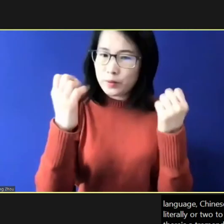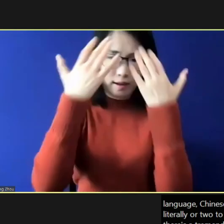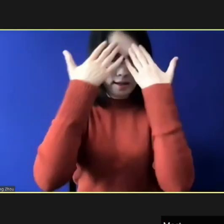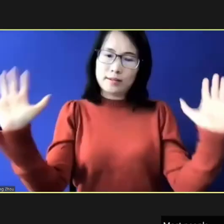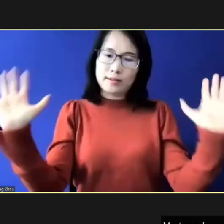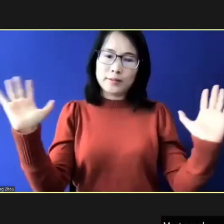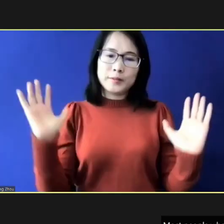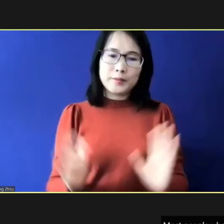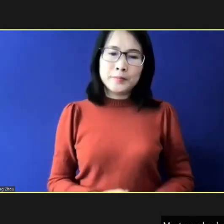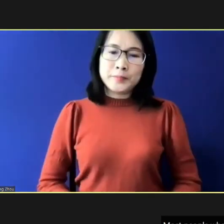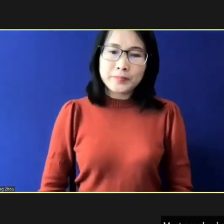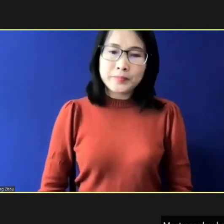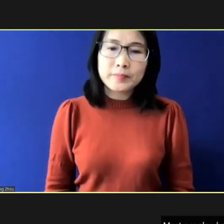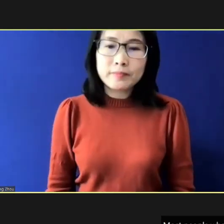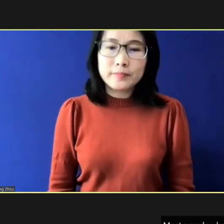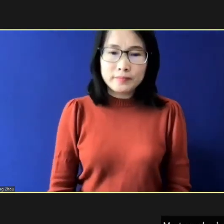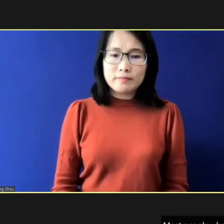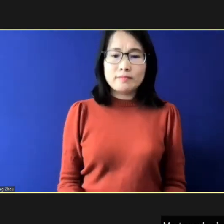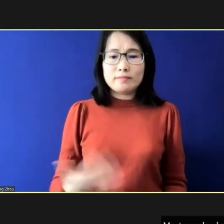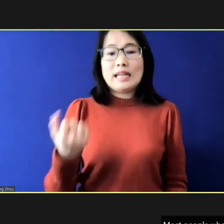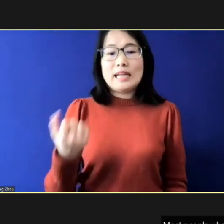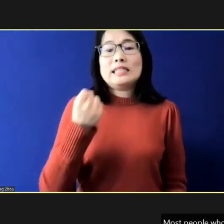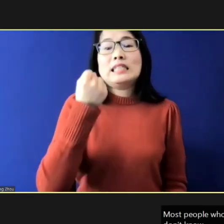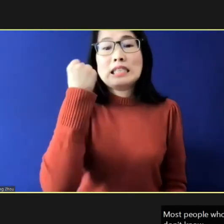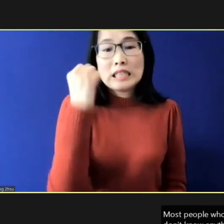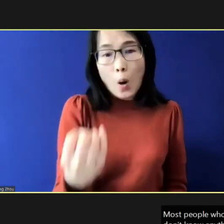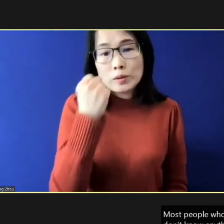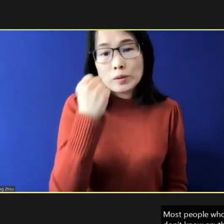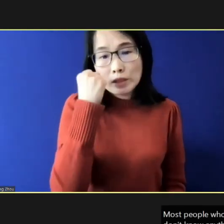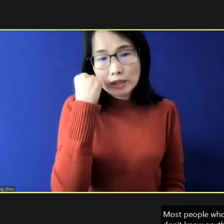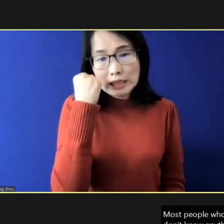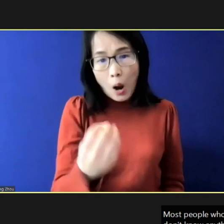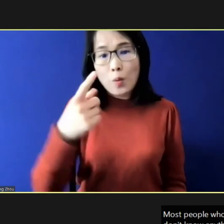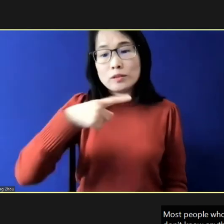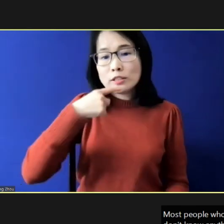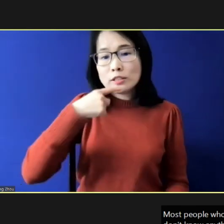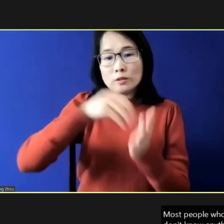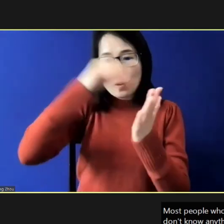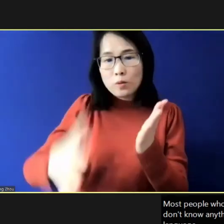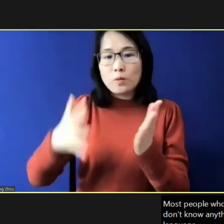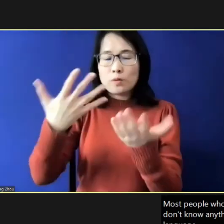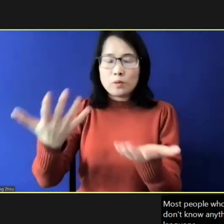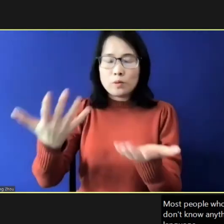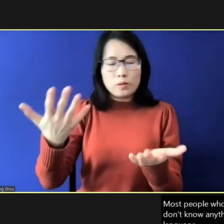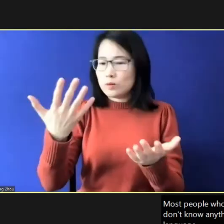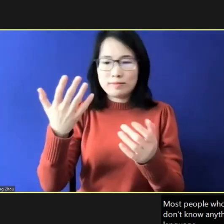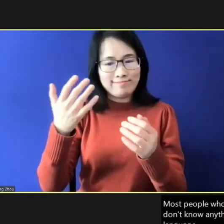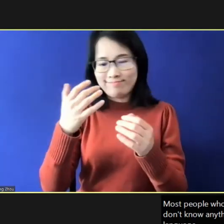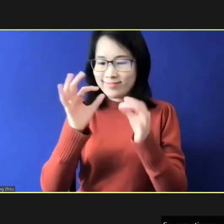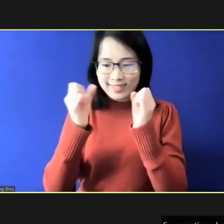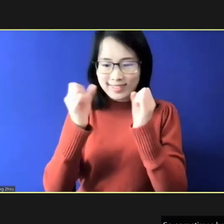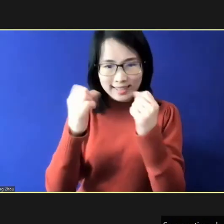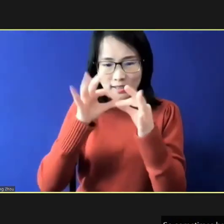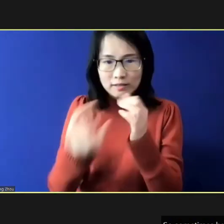Most people who are hearing who teach sign language don't know anything about sign language or even sign language. So sometimes